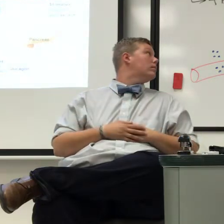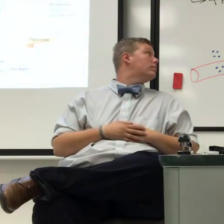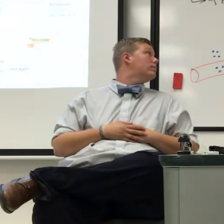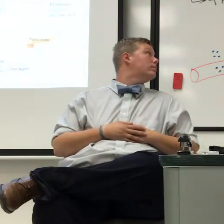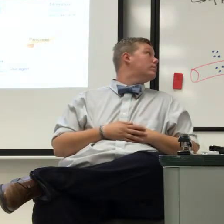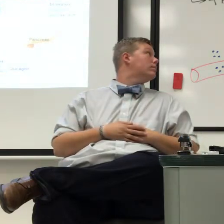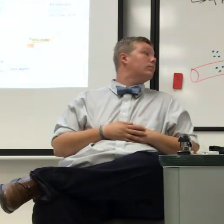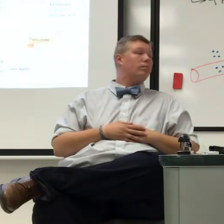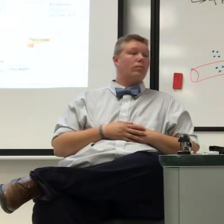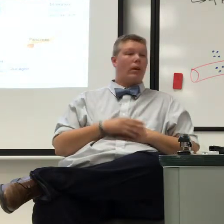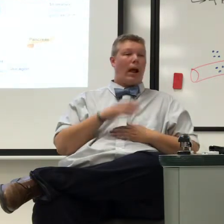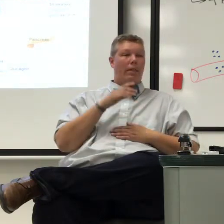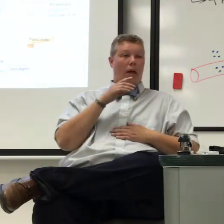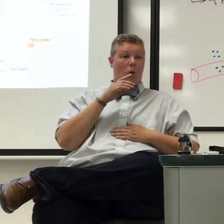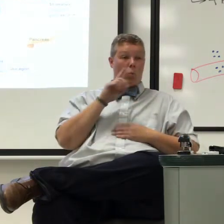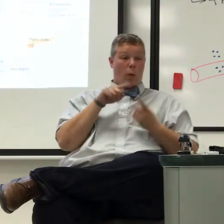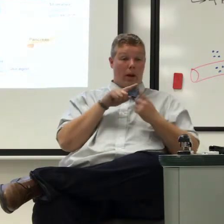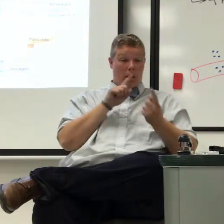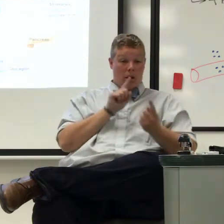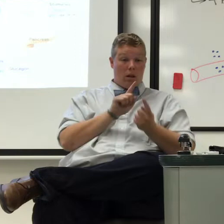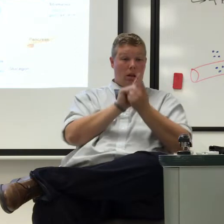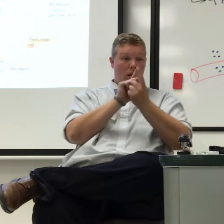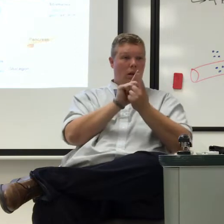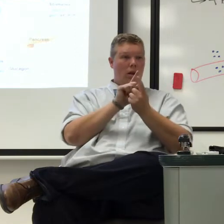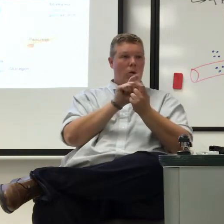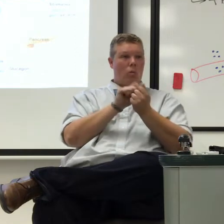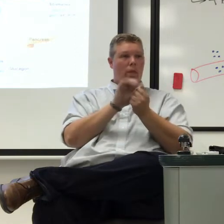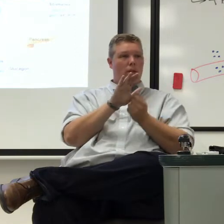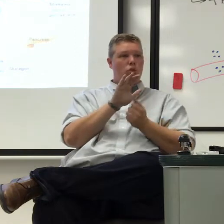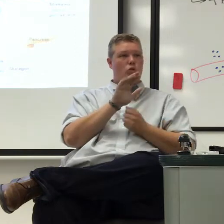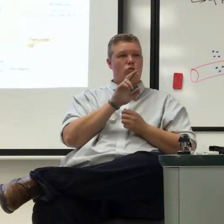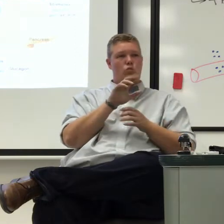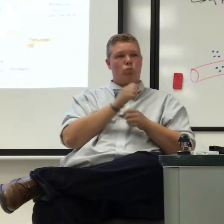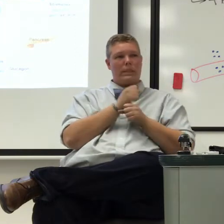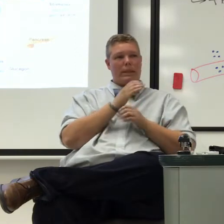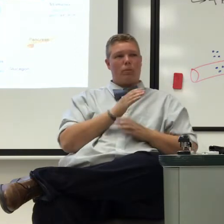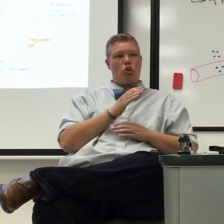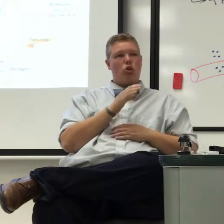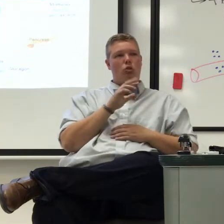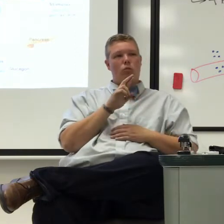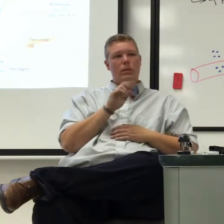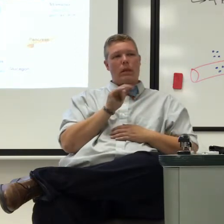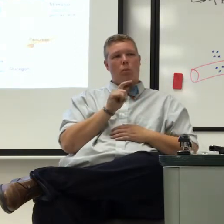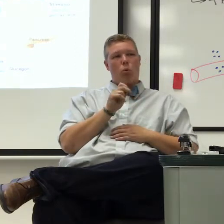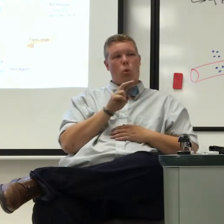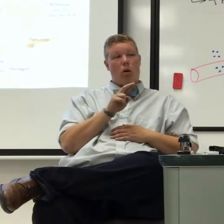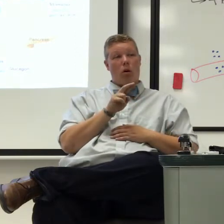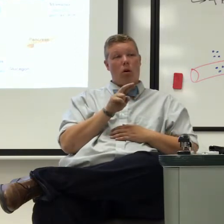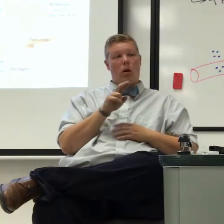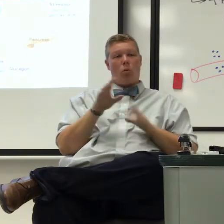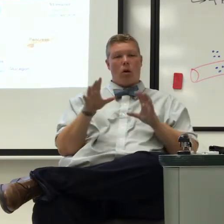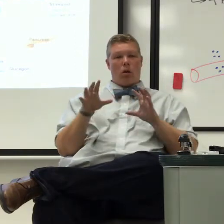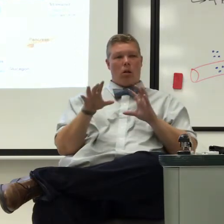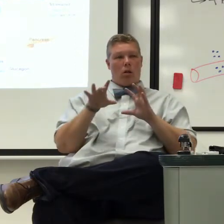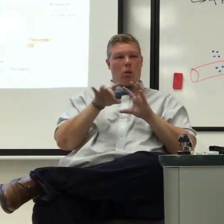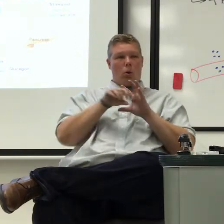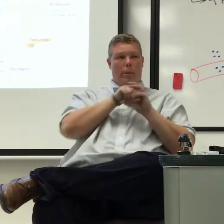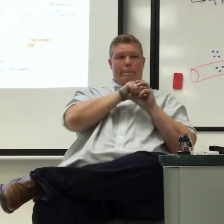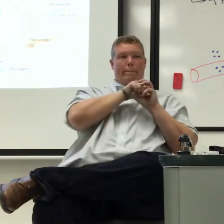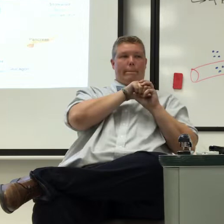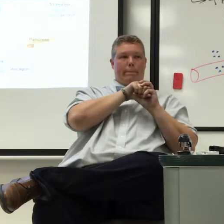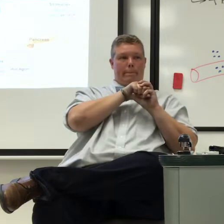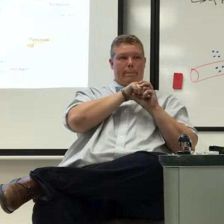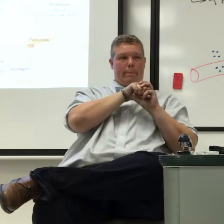and it'll bind to its specific receptor. And that will trigger a response for this cell to